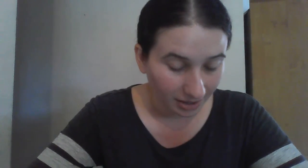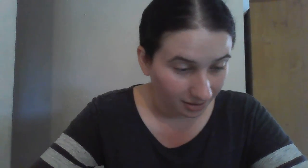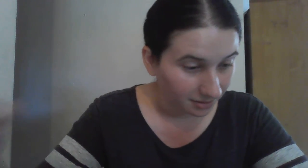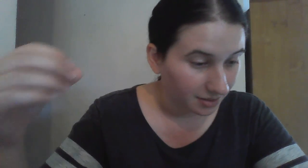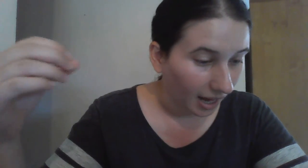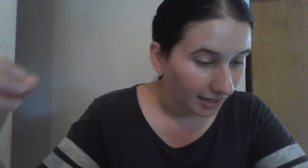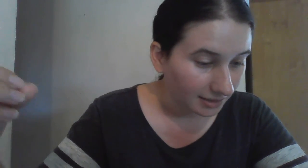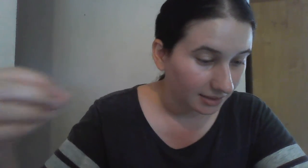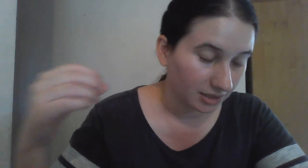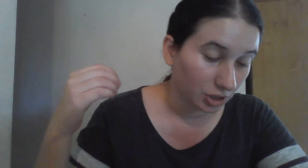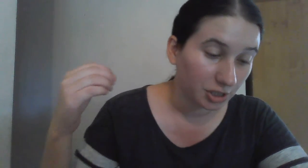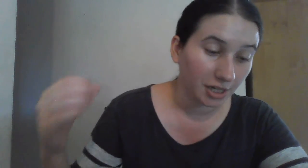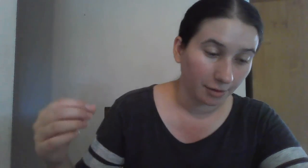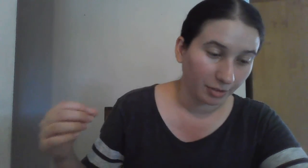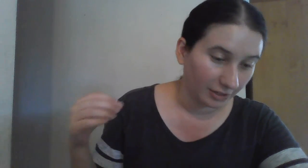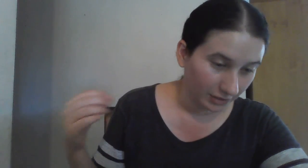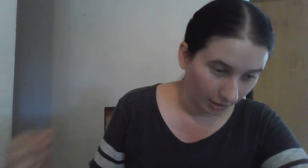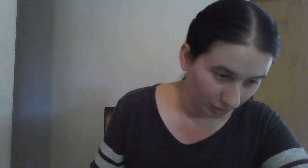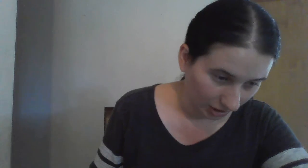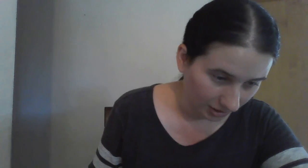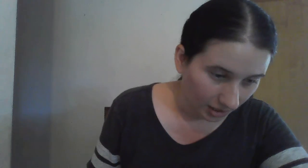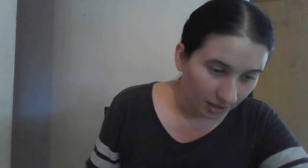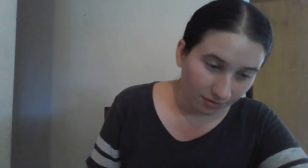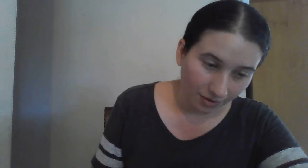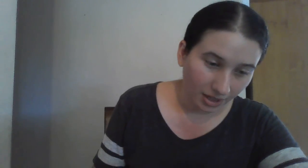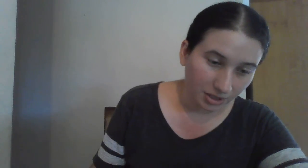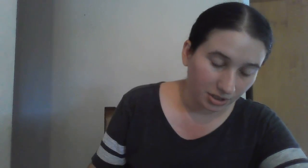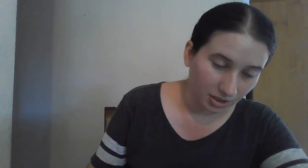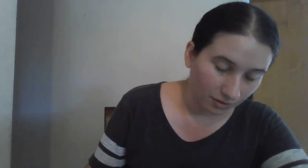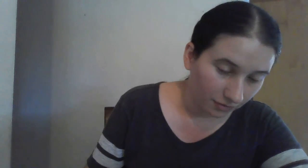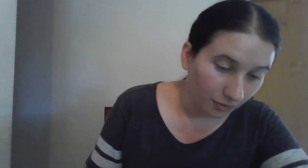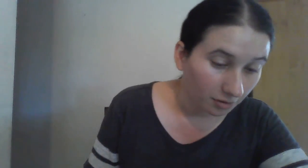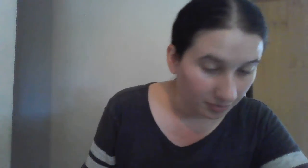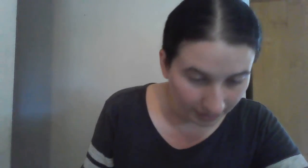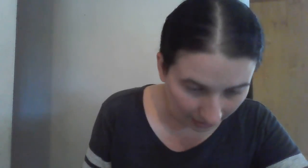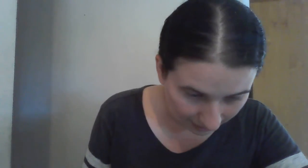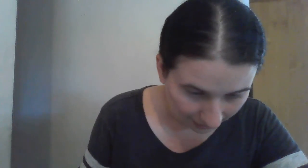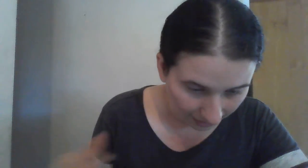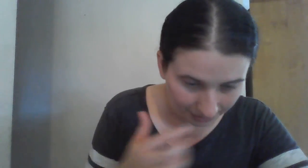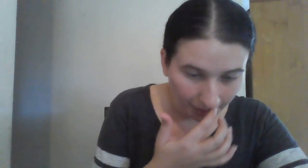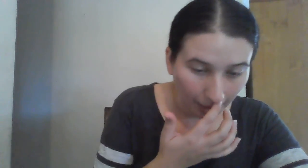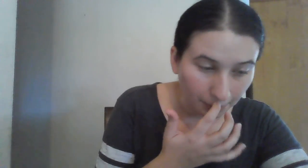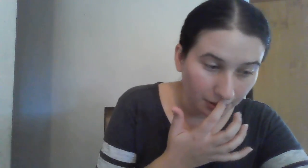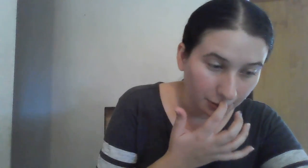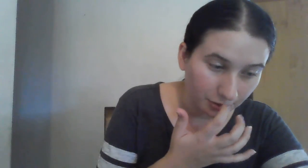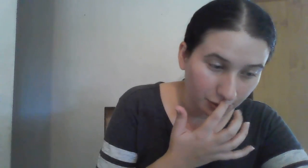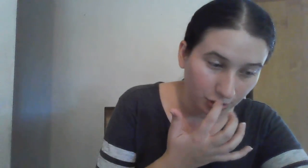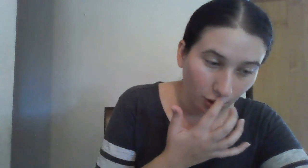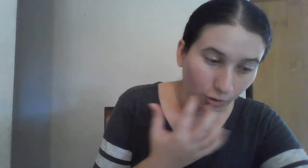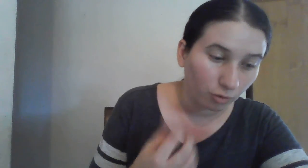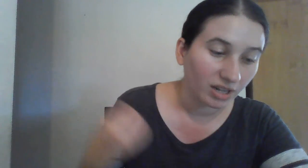represent the size and shape of an object. Variations in the form of classifiers can be used to show the